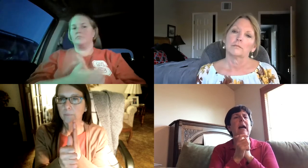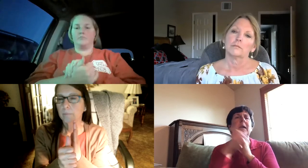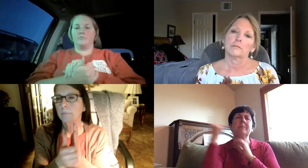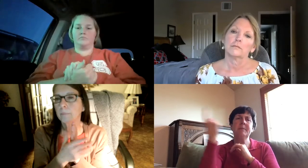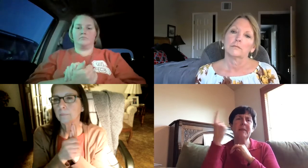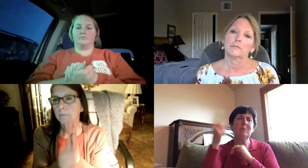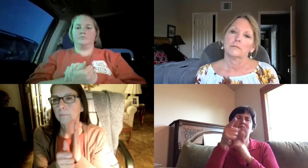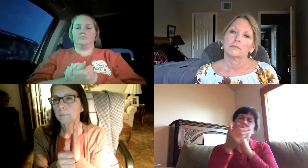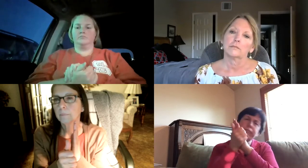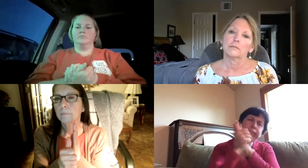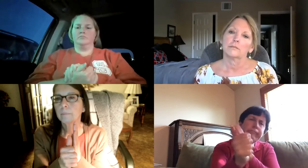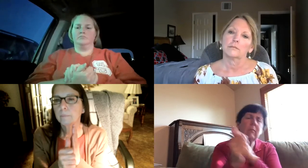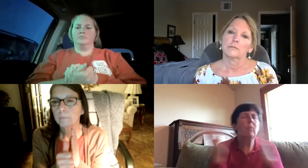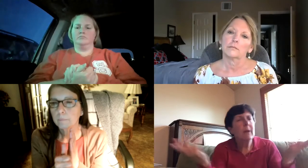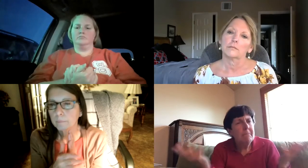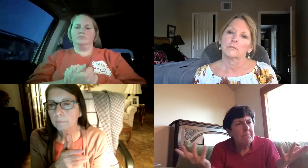students,